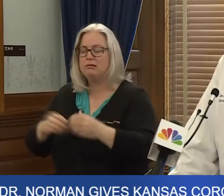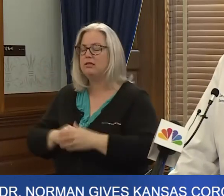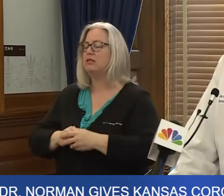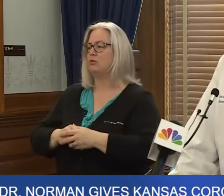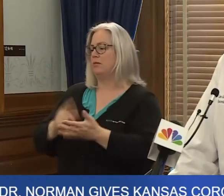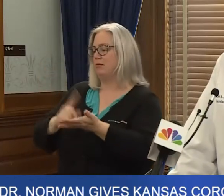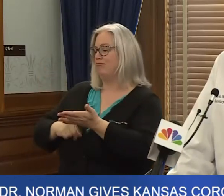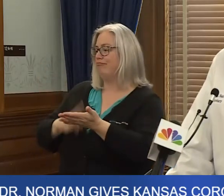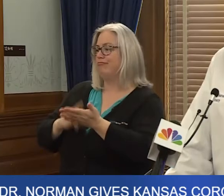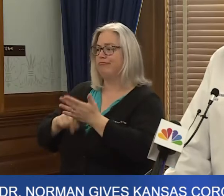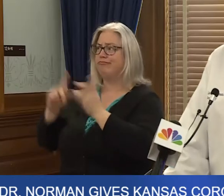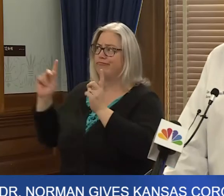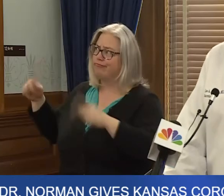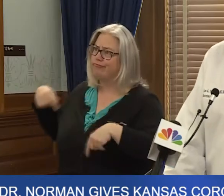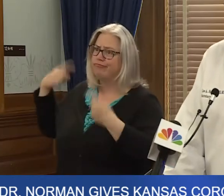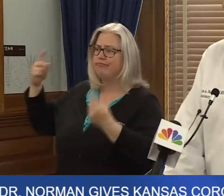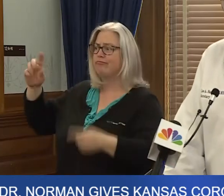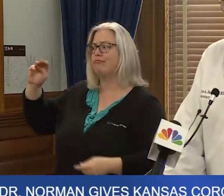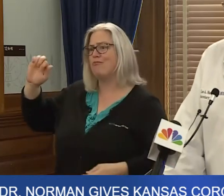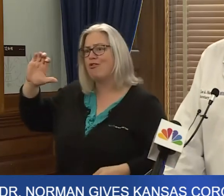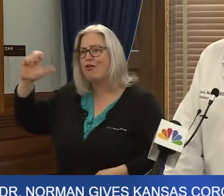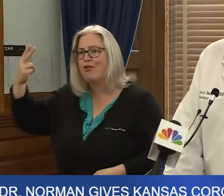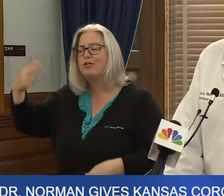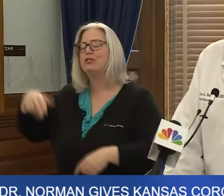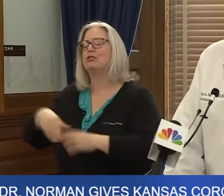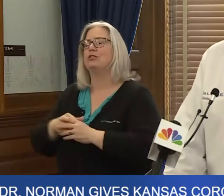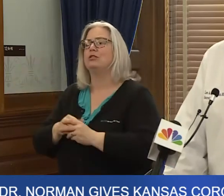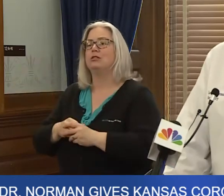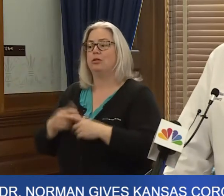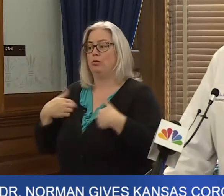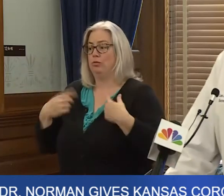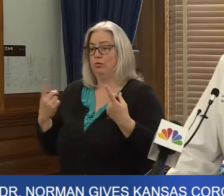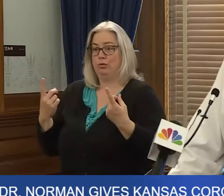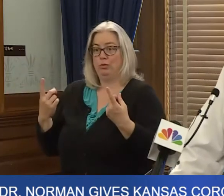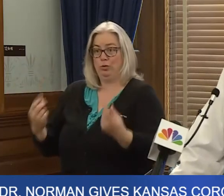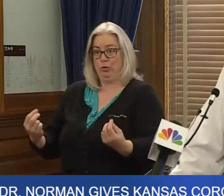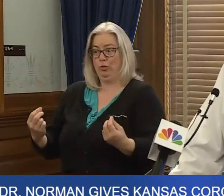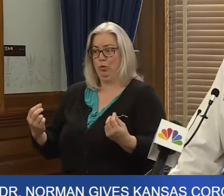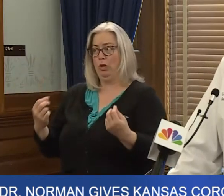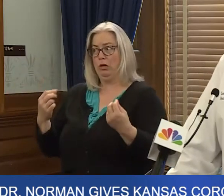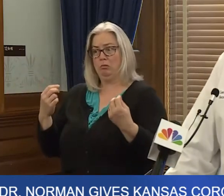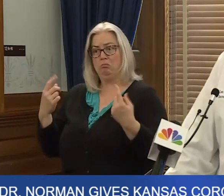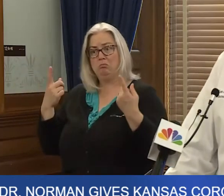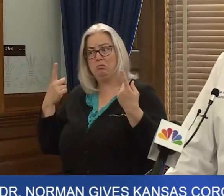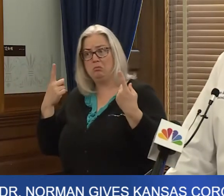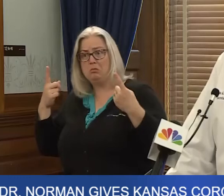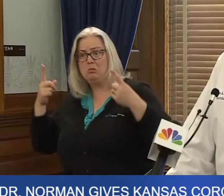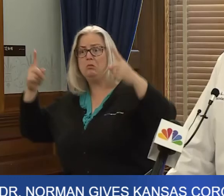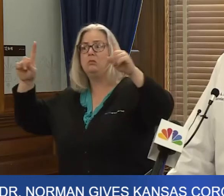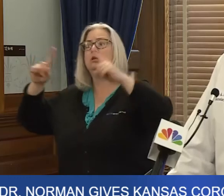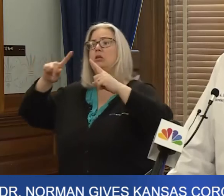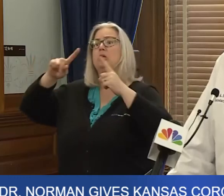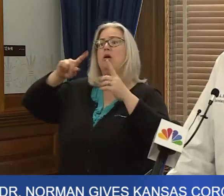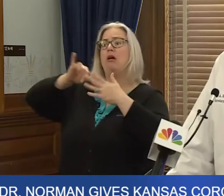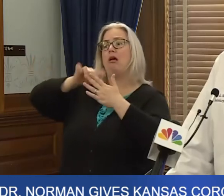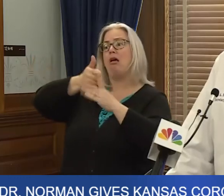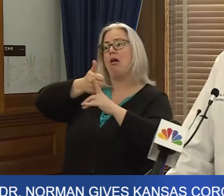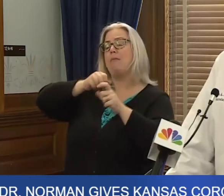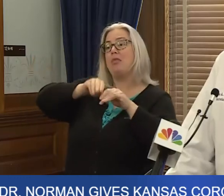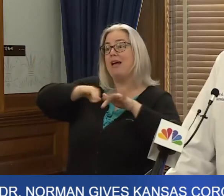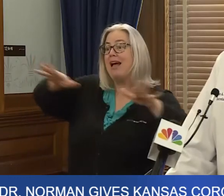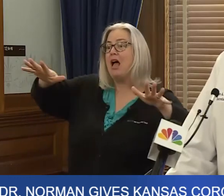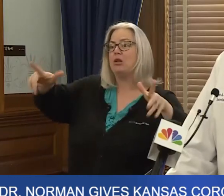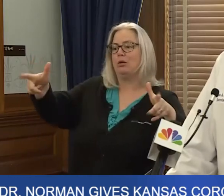been talking about this since March, and what we are doing has been effective at pushing down the infectivity of this